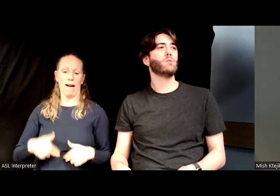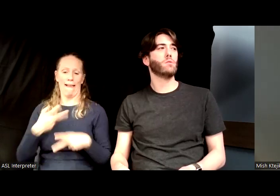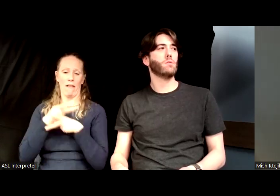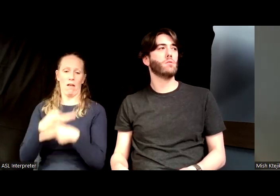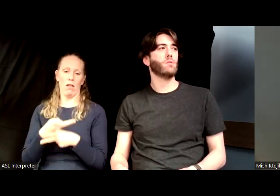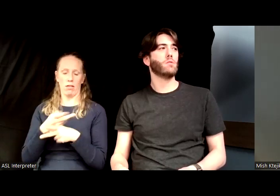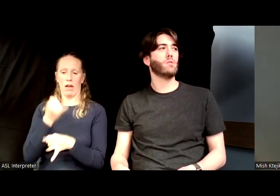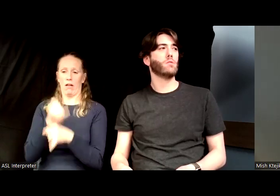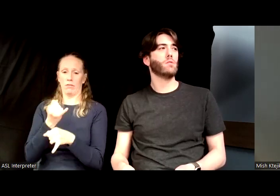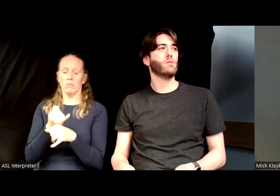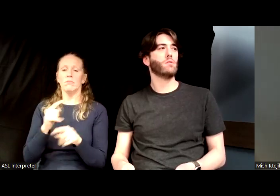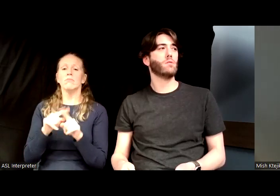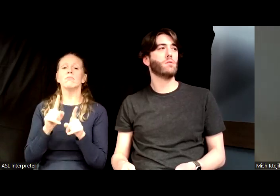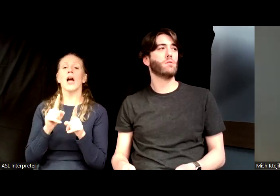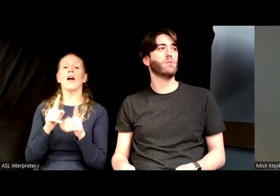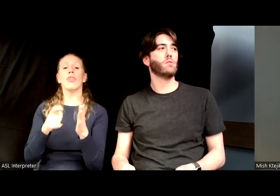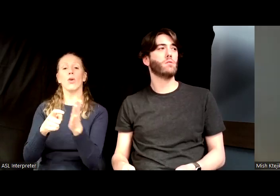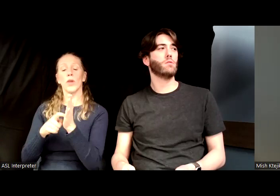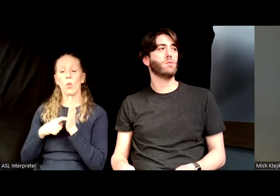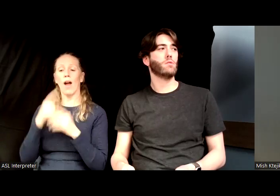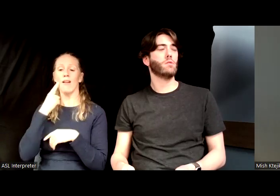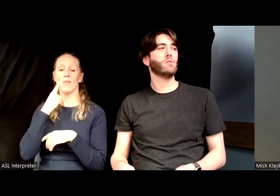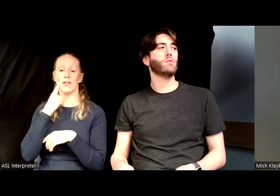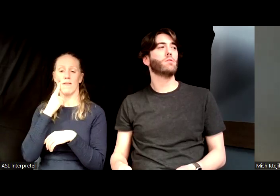there. But the requirement is on the